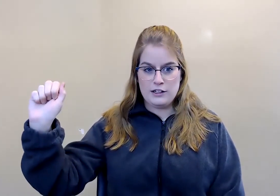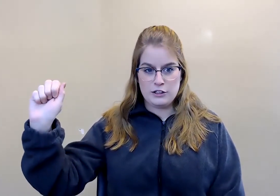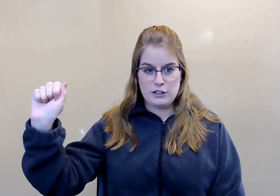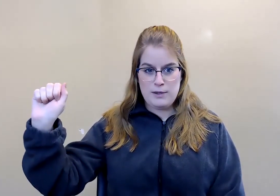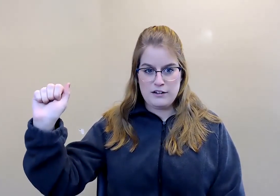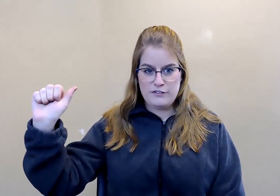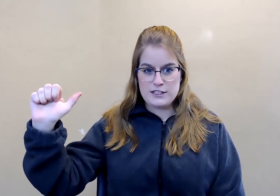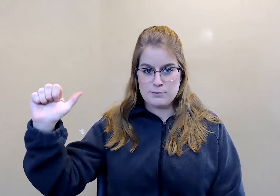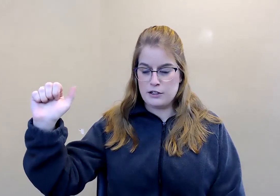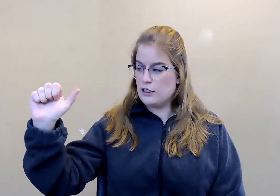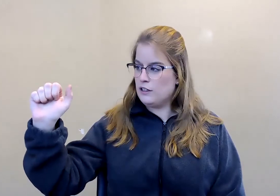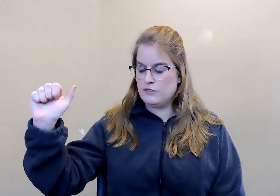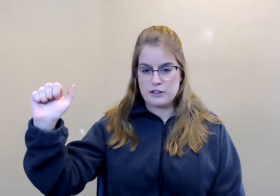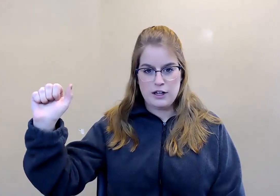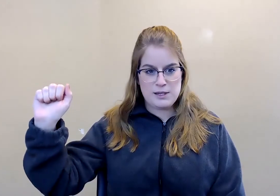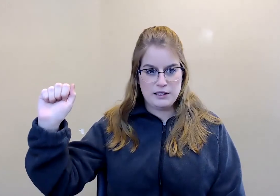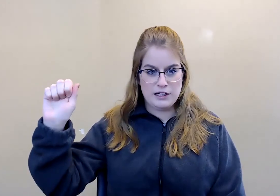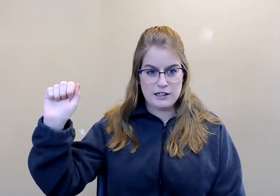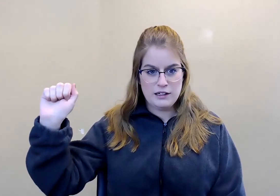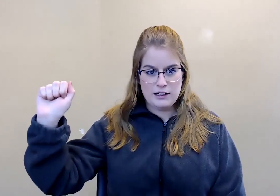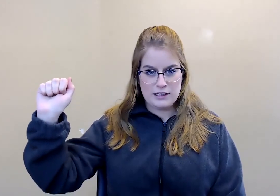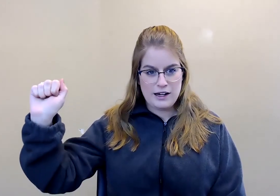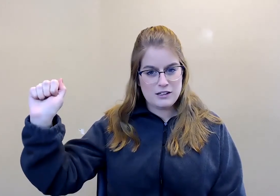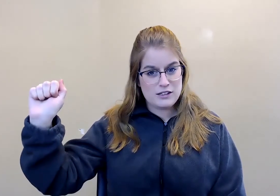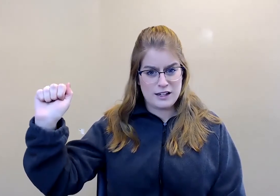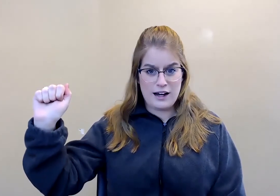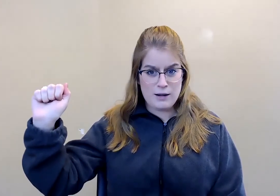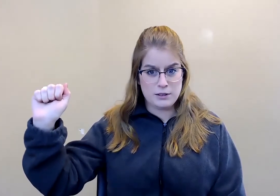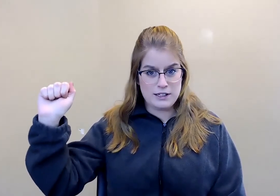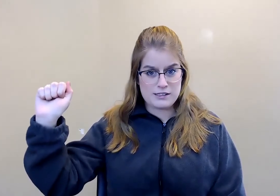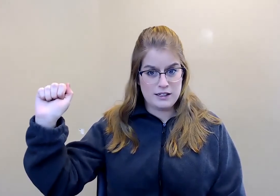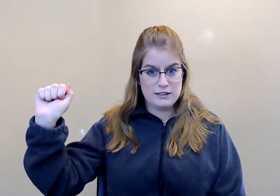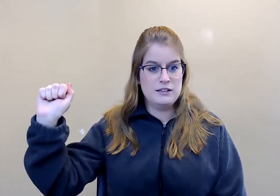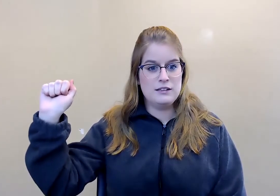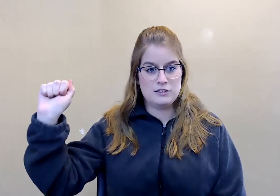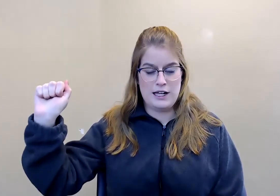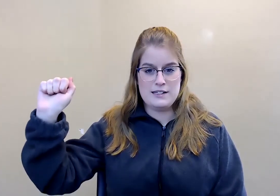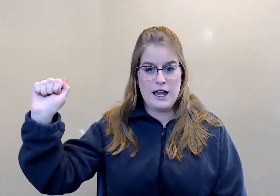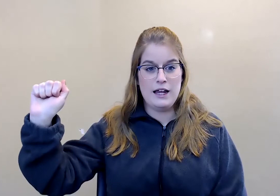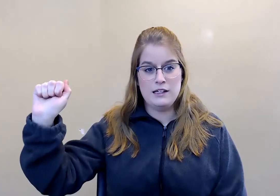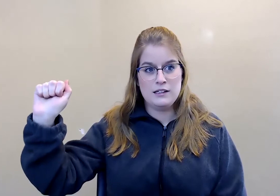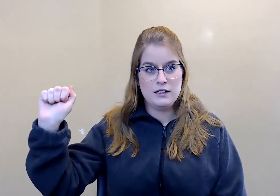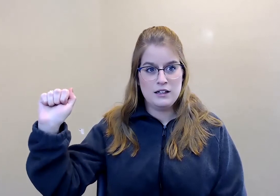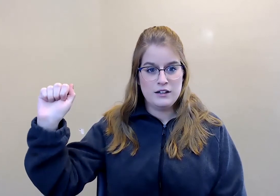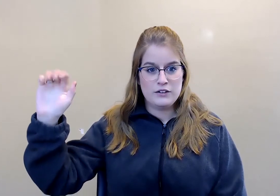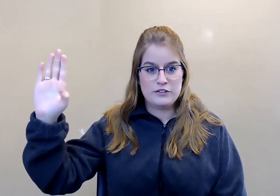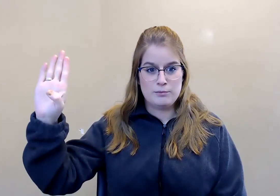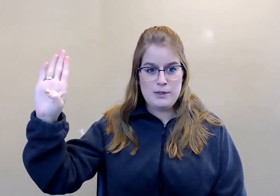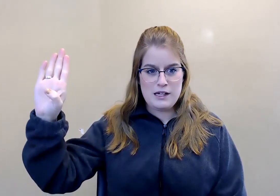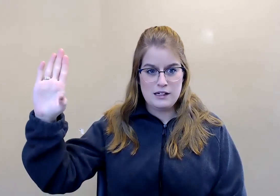you're going to make a fist, but you're going to leave your thumb out here. It kind of looks like an apple, doesn't it? So that's A. For B,